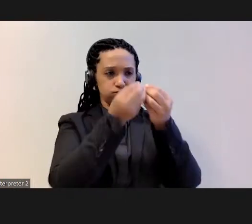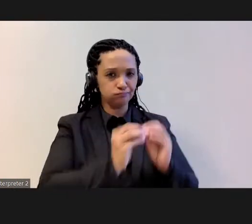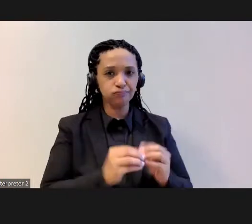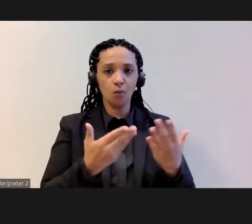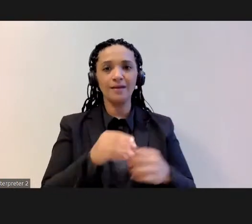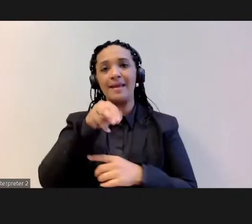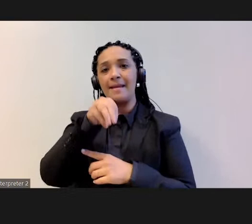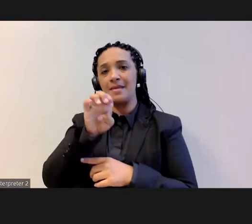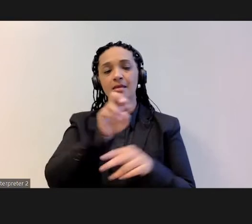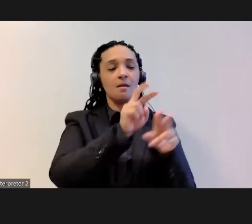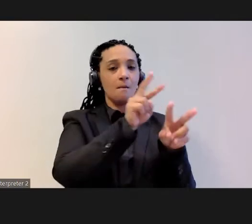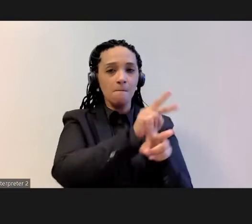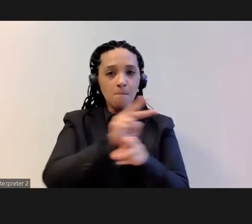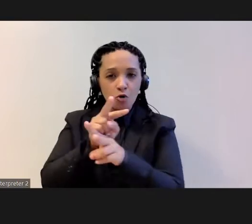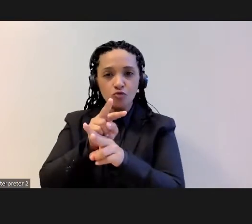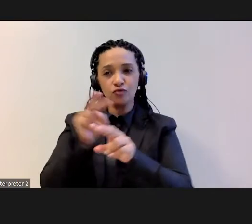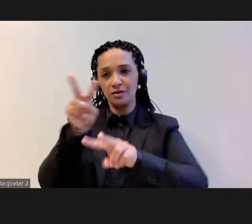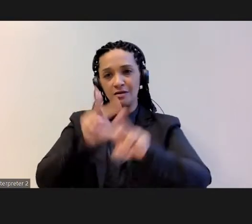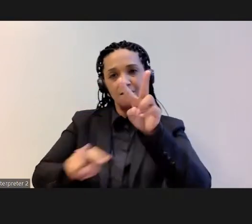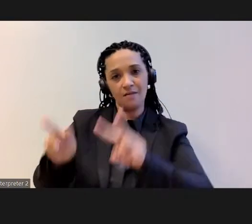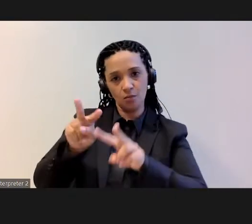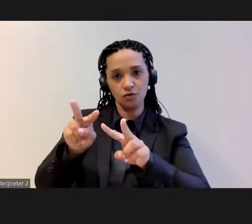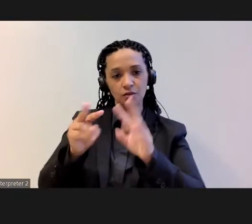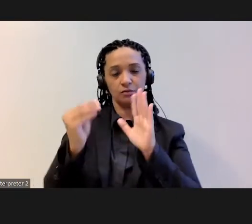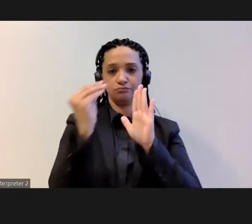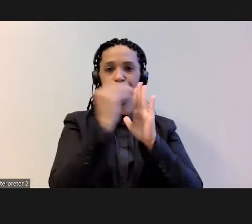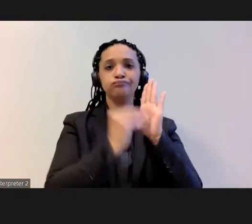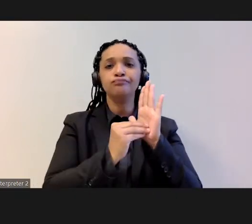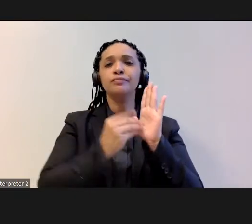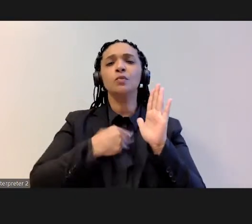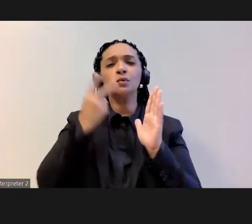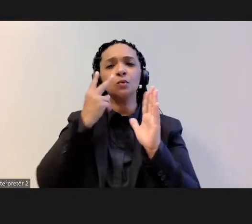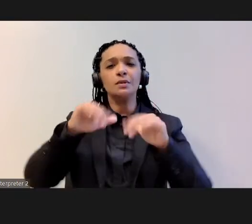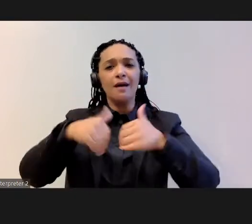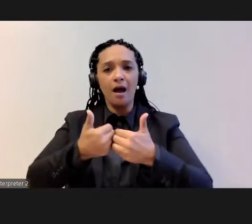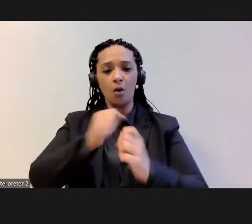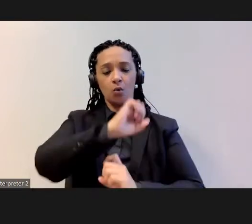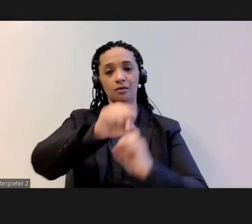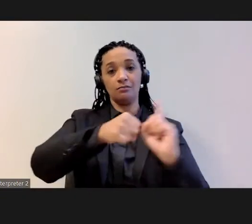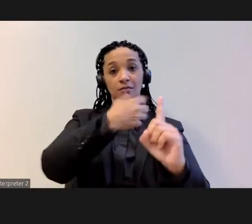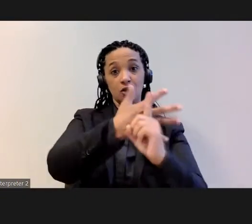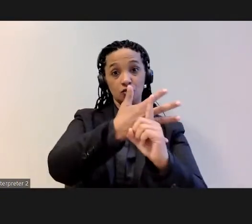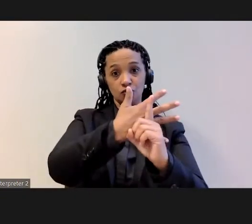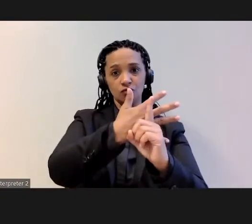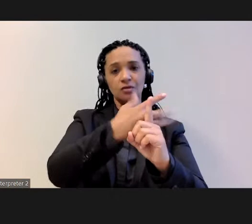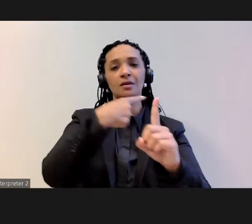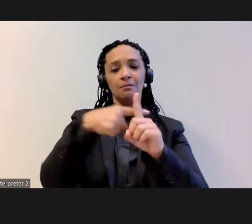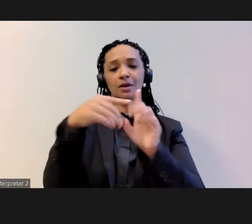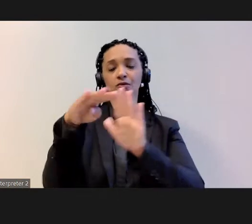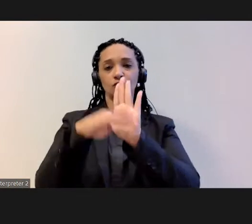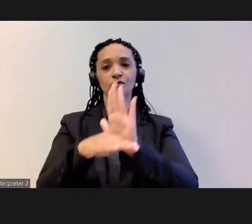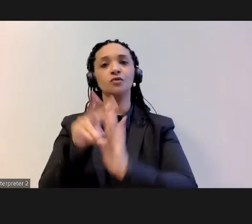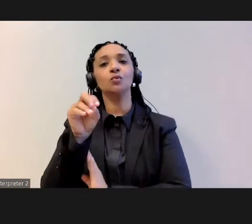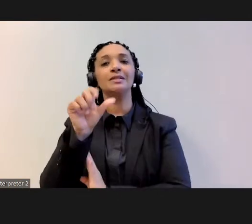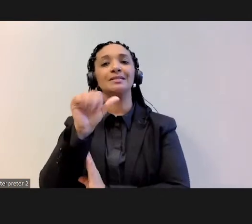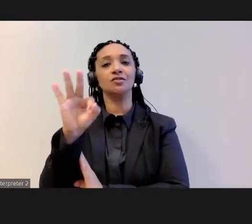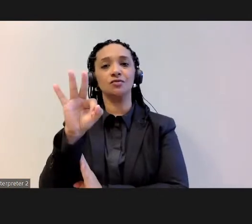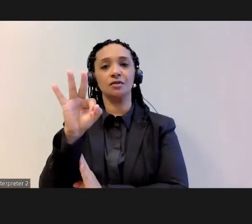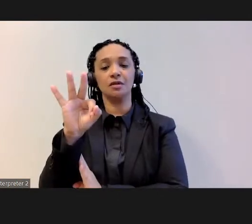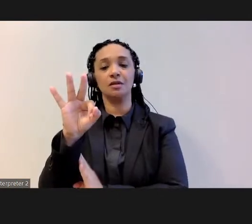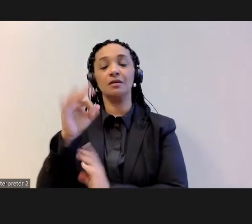of the SDGs, the Agenda 2063, and also our National Development